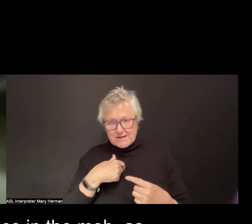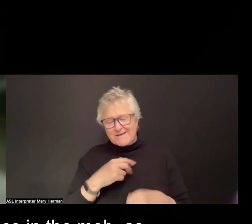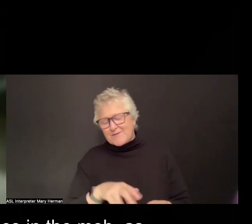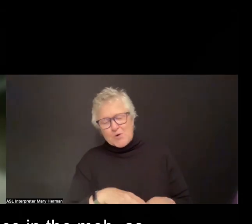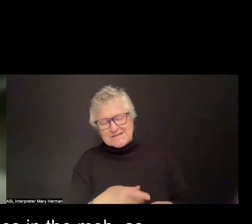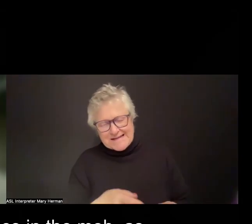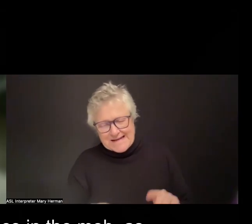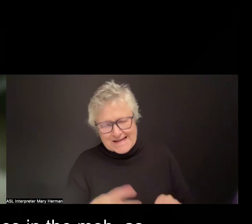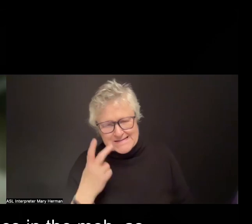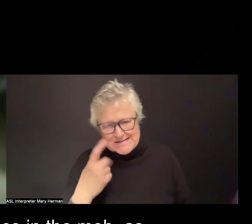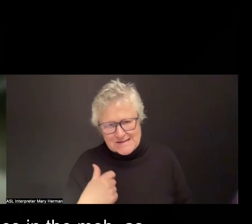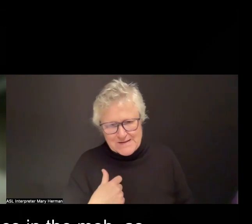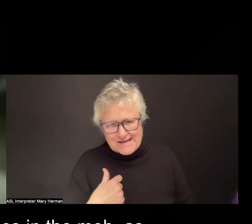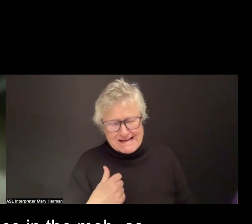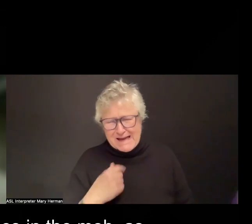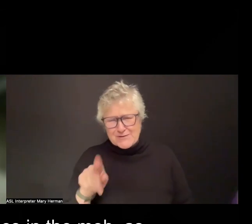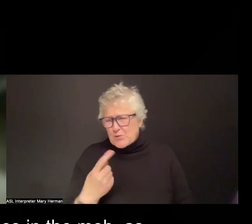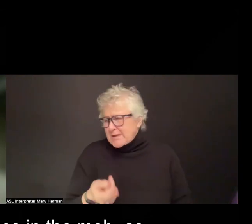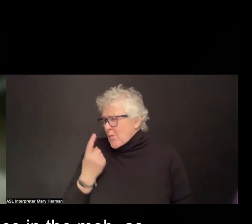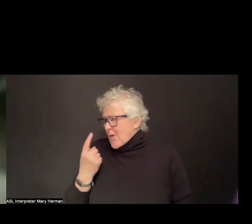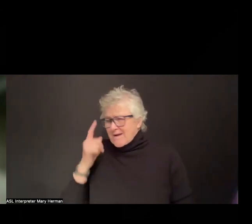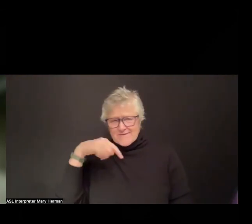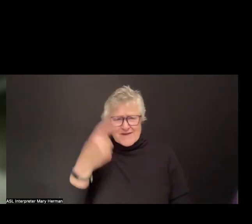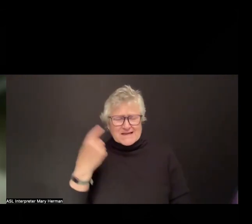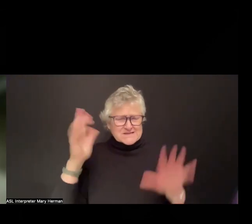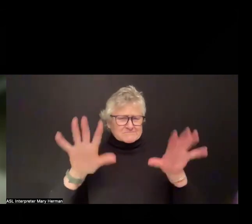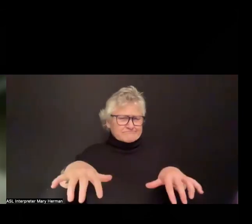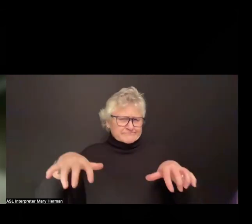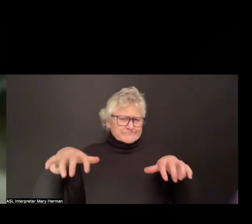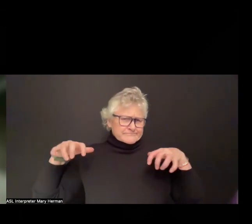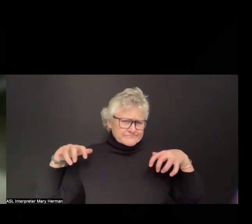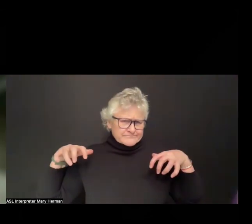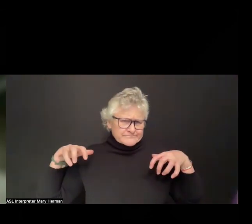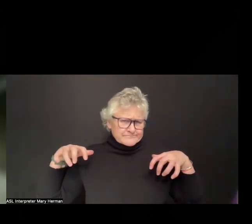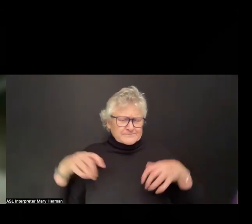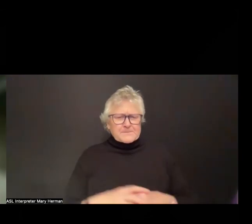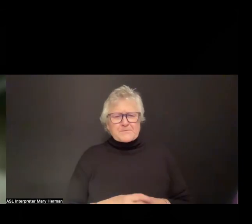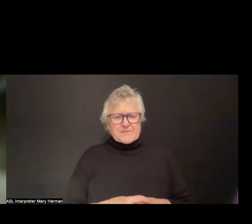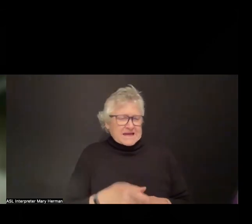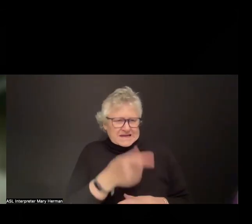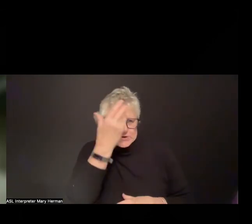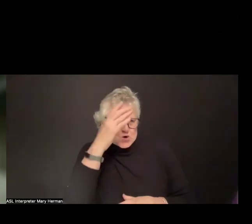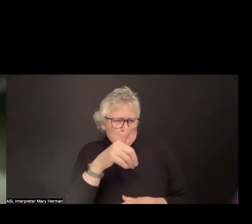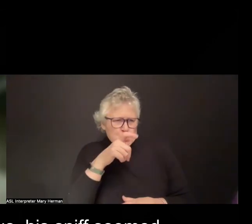I was but one face in the mob, as unknown to him as if I'd stayed at my labors in the tavern. I like to imagine he did, though. This is